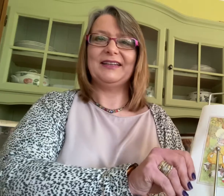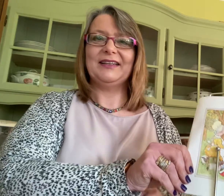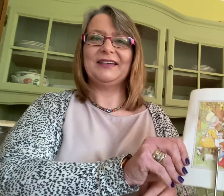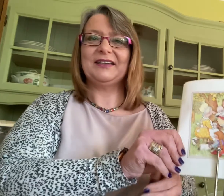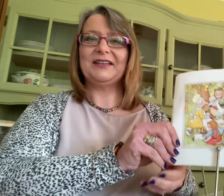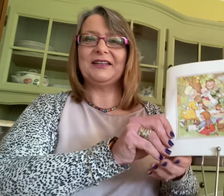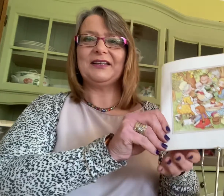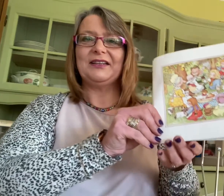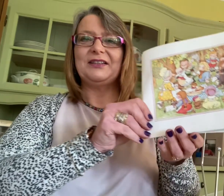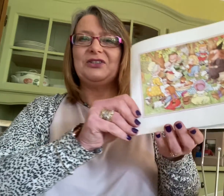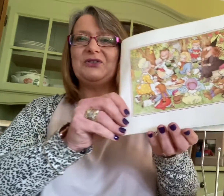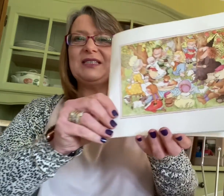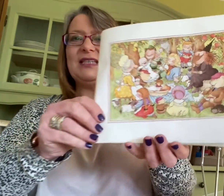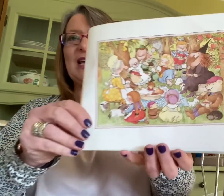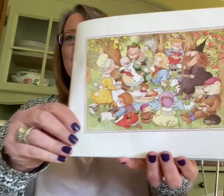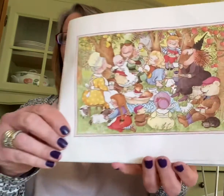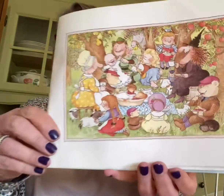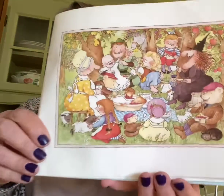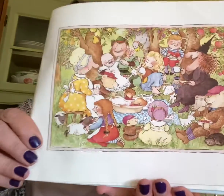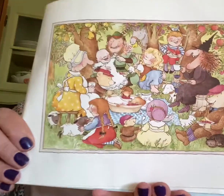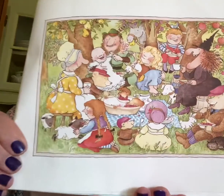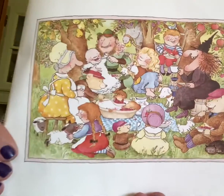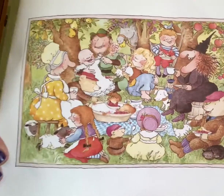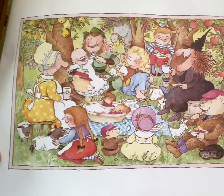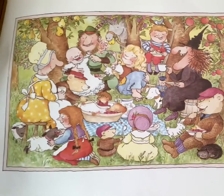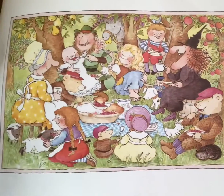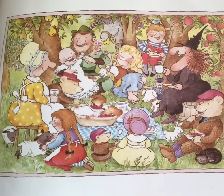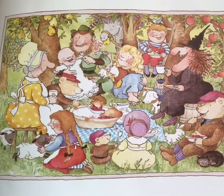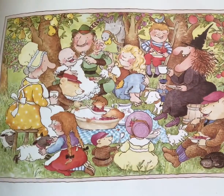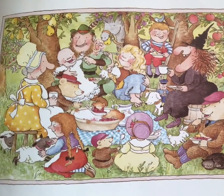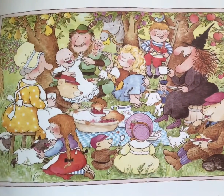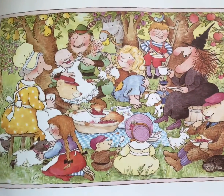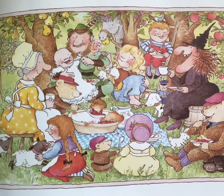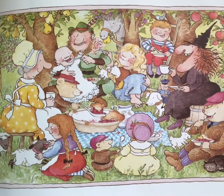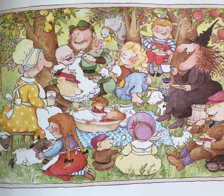Can you see everyone? Enjoying the Plum Pie?